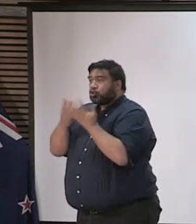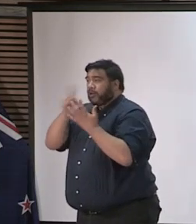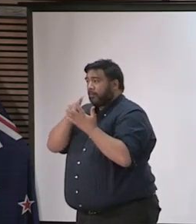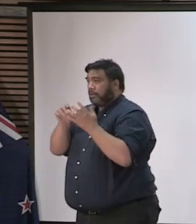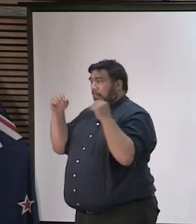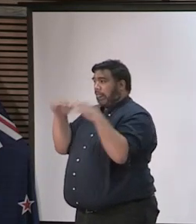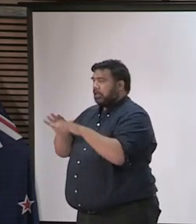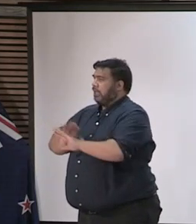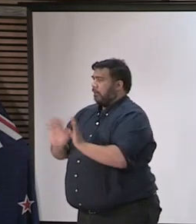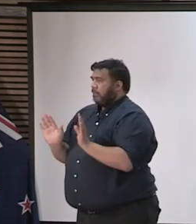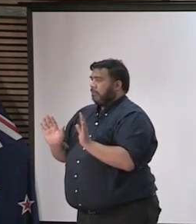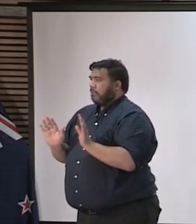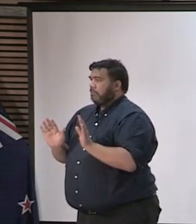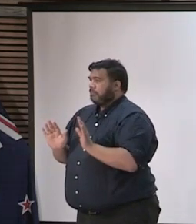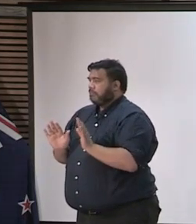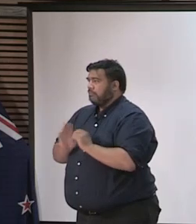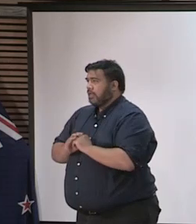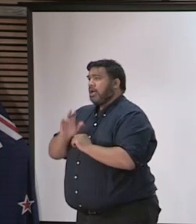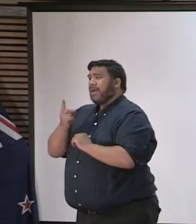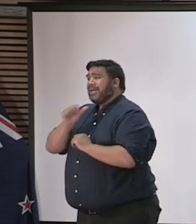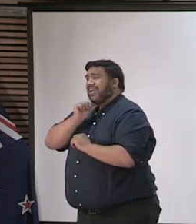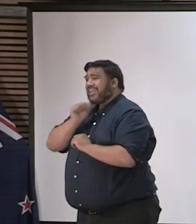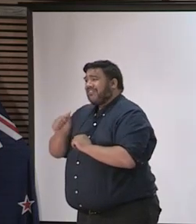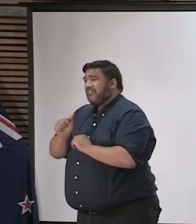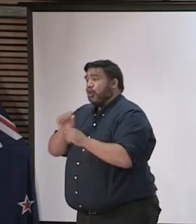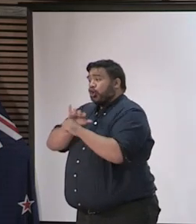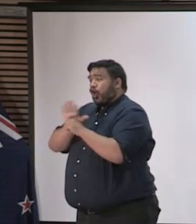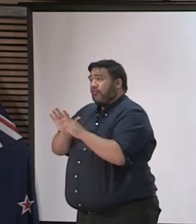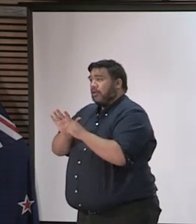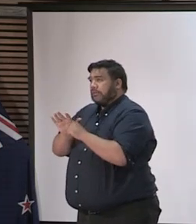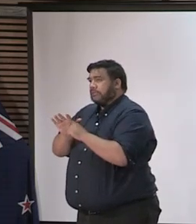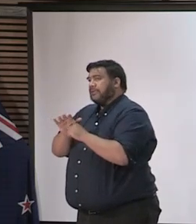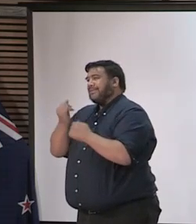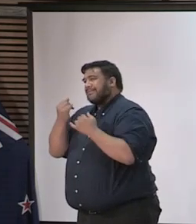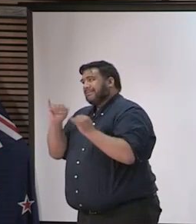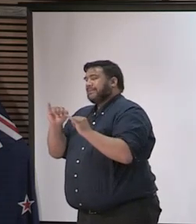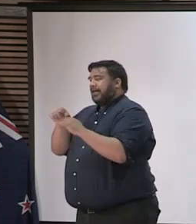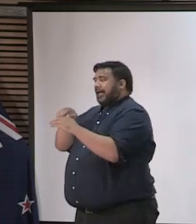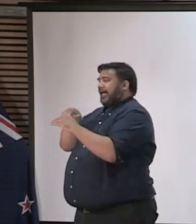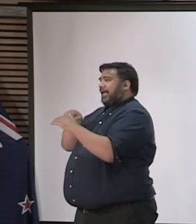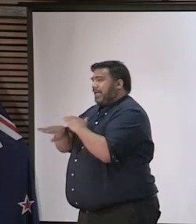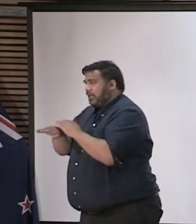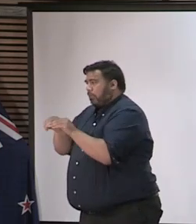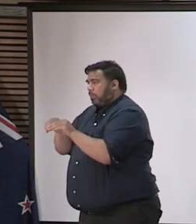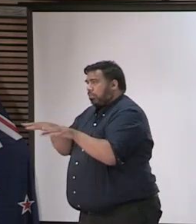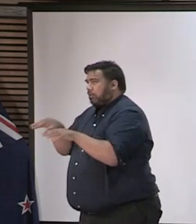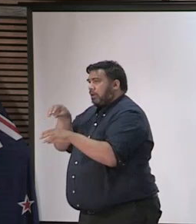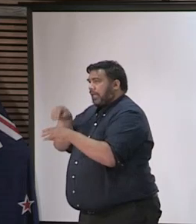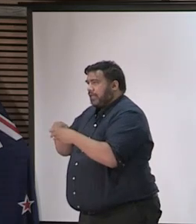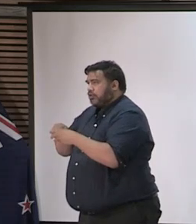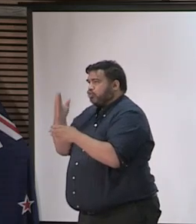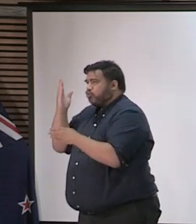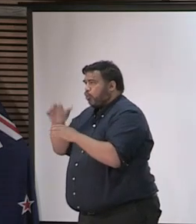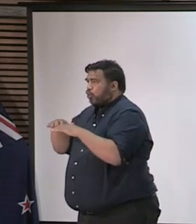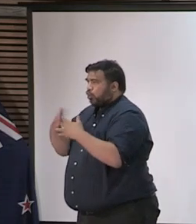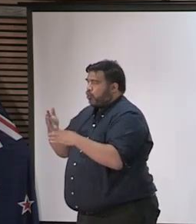that a case comes through the gate, it's confined to a small group if there is any close contact. But I just would reiterate the point the Minister has made.